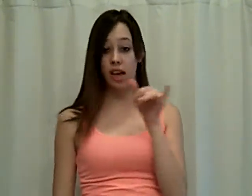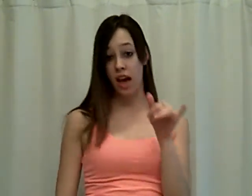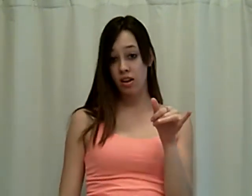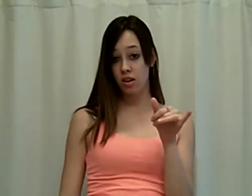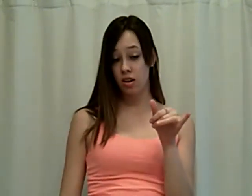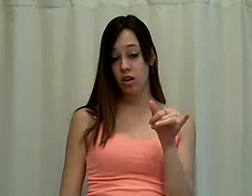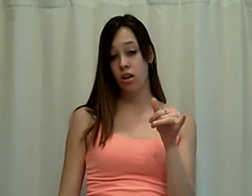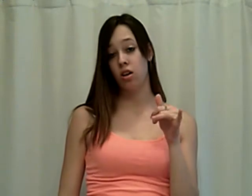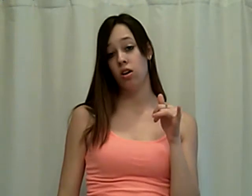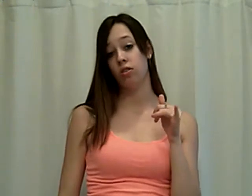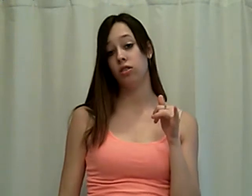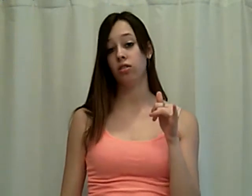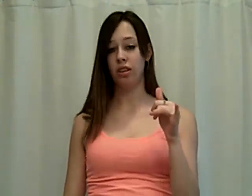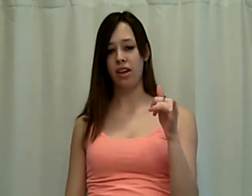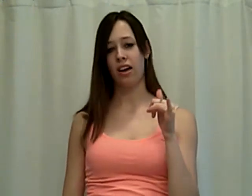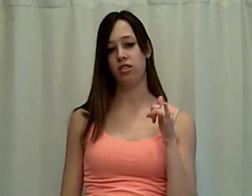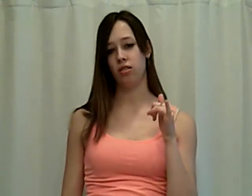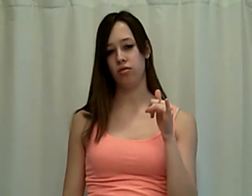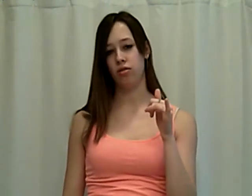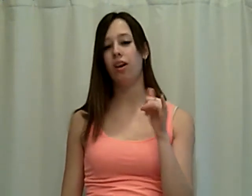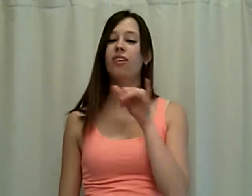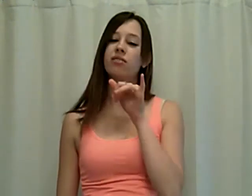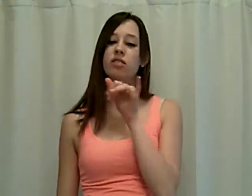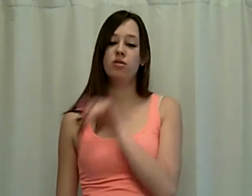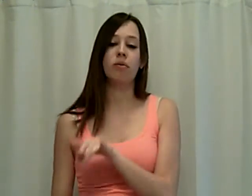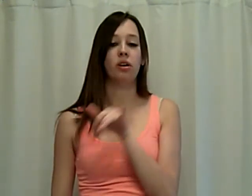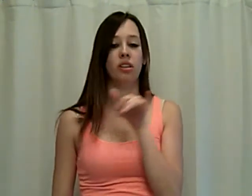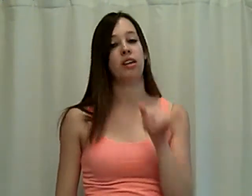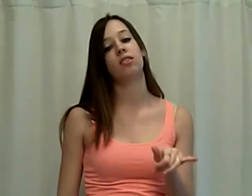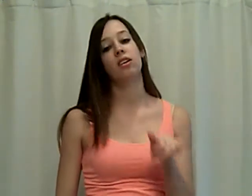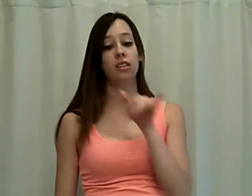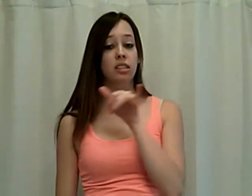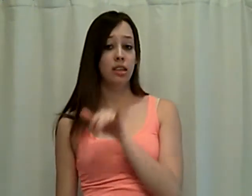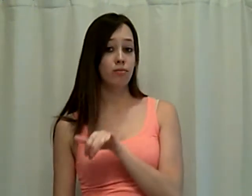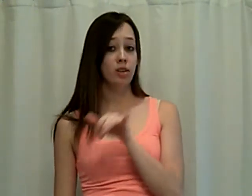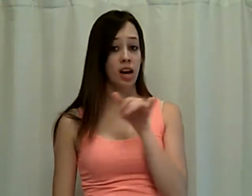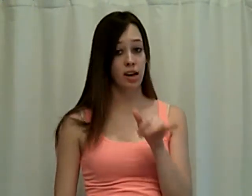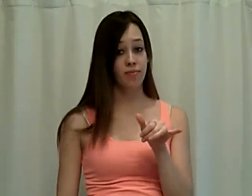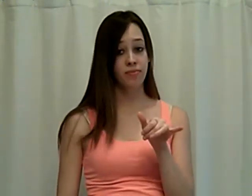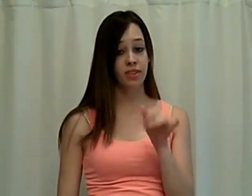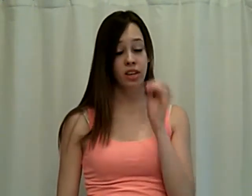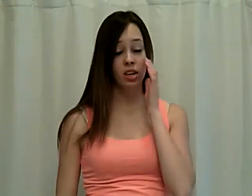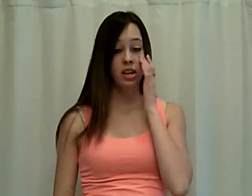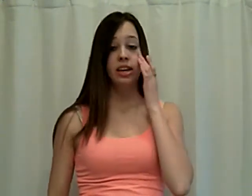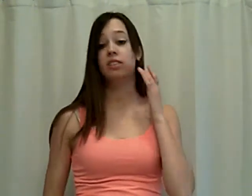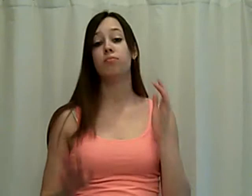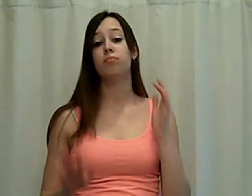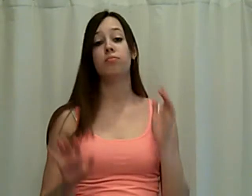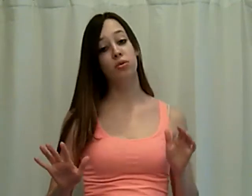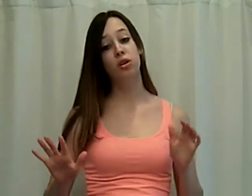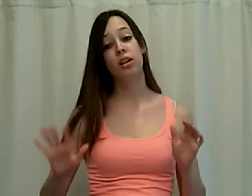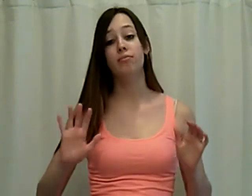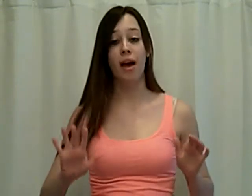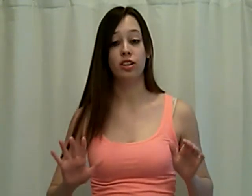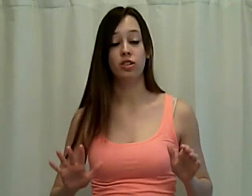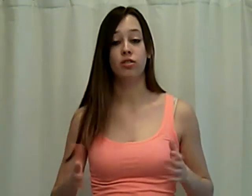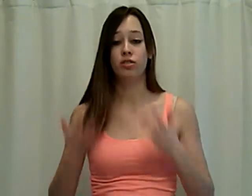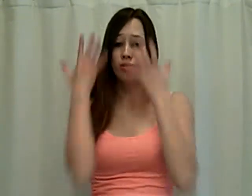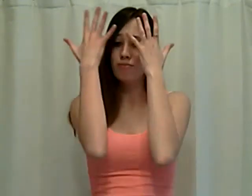that. You can go like that too. You should probably go like that. Same time. It's miserable and magical. So